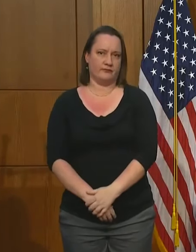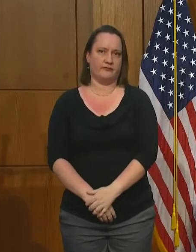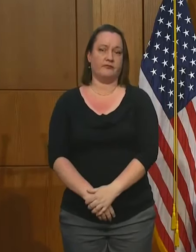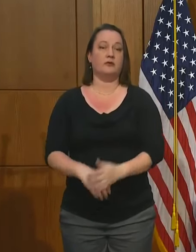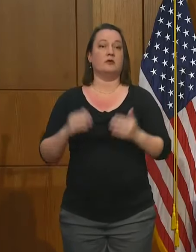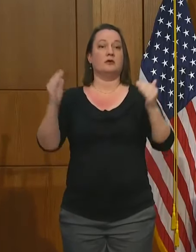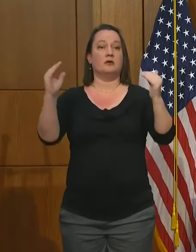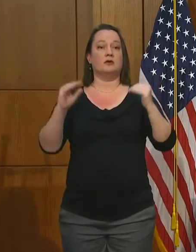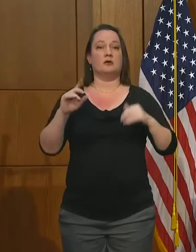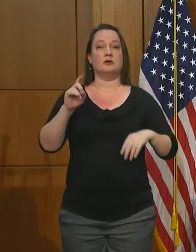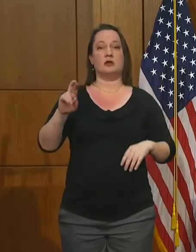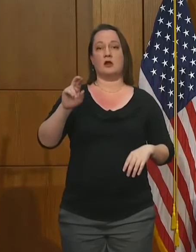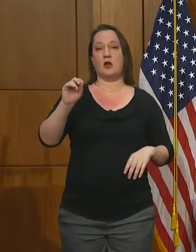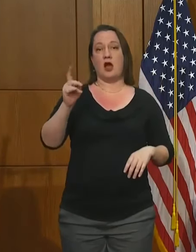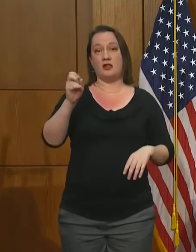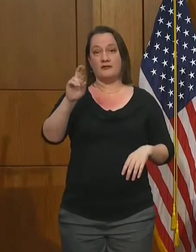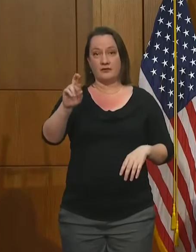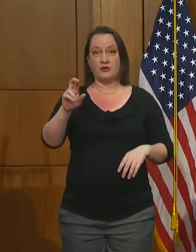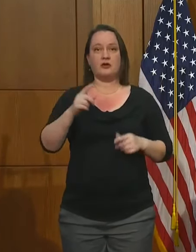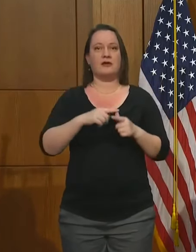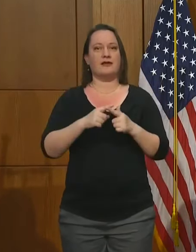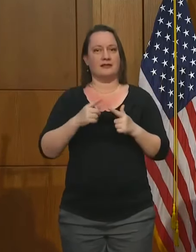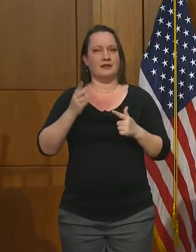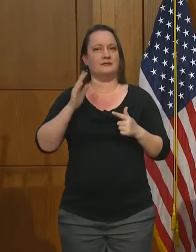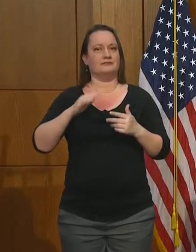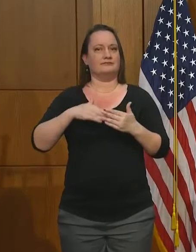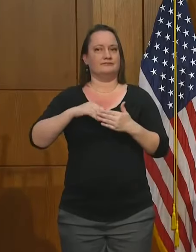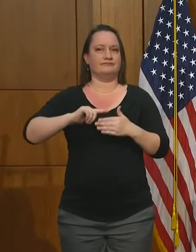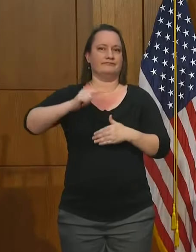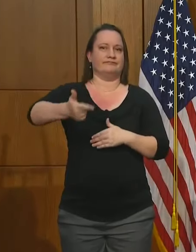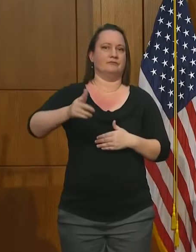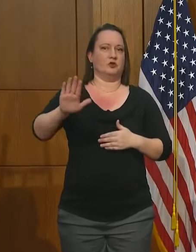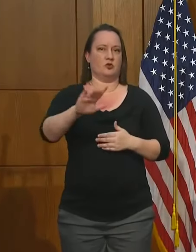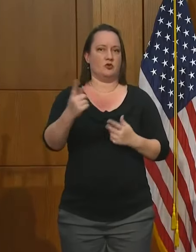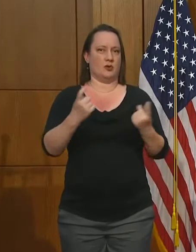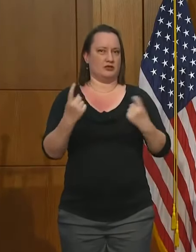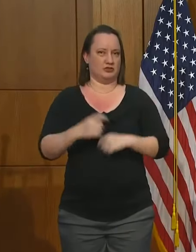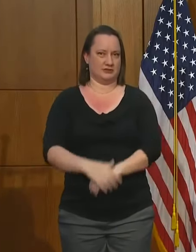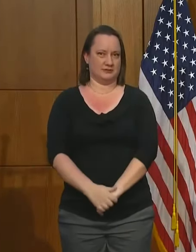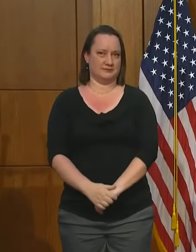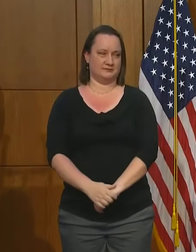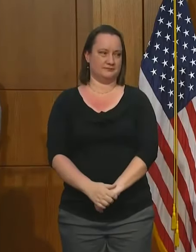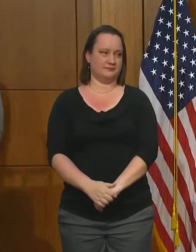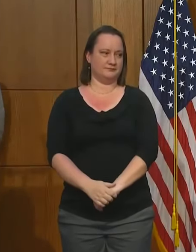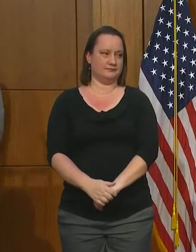we'll be glad to take your questions. Dr. Oliver, thank you. Welcome. Thank you, Governor.